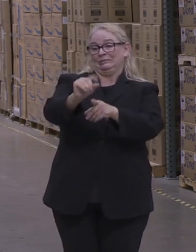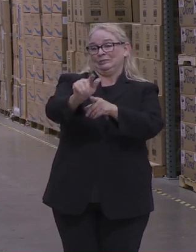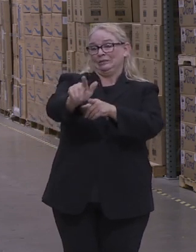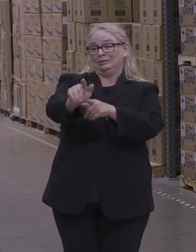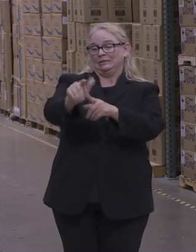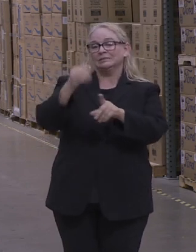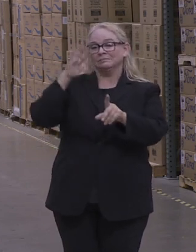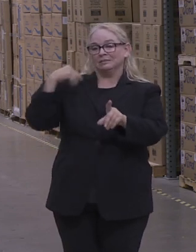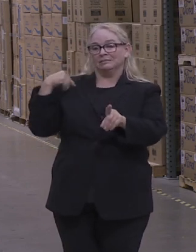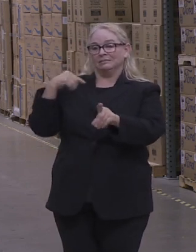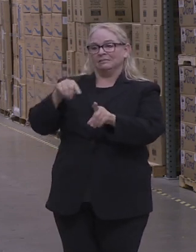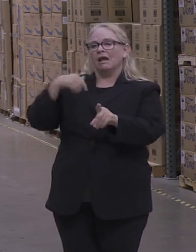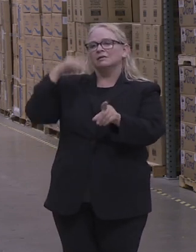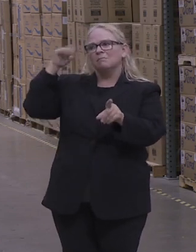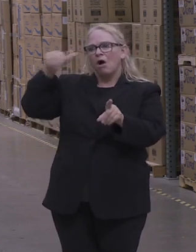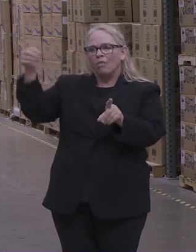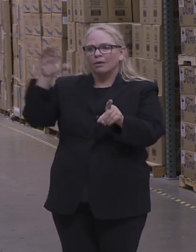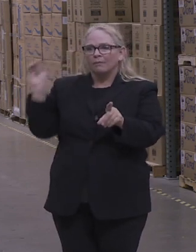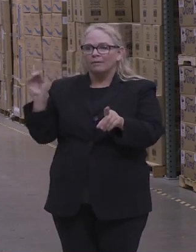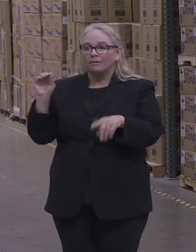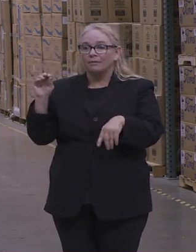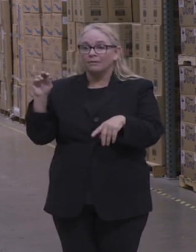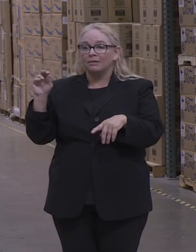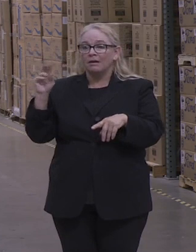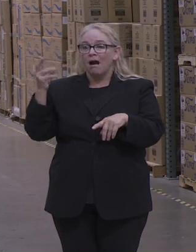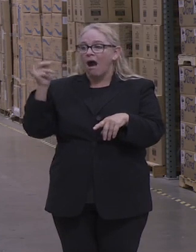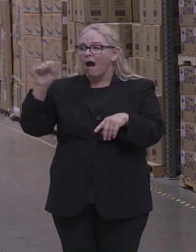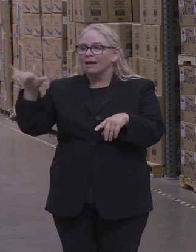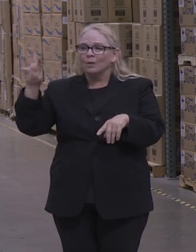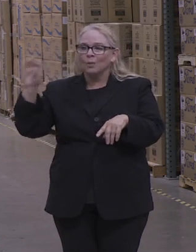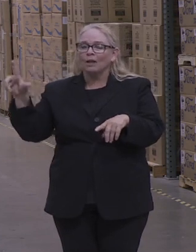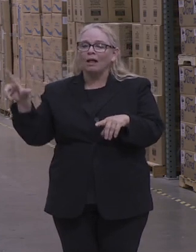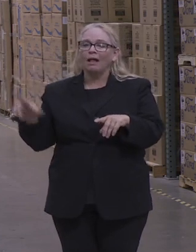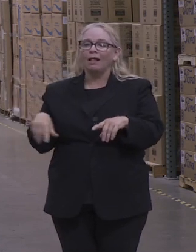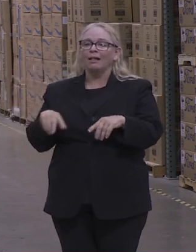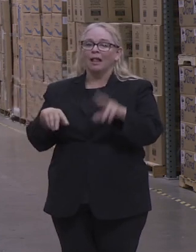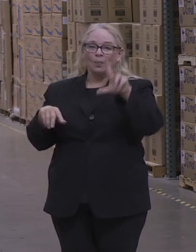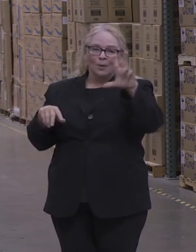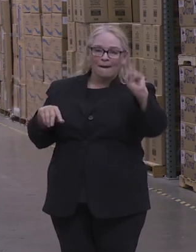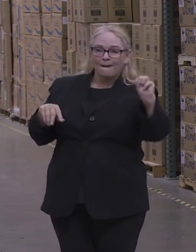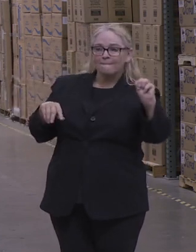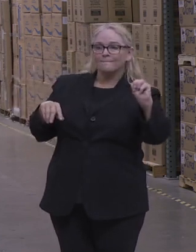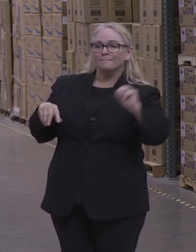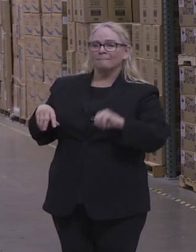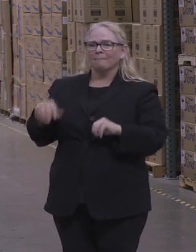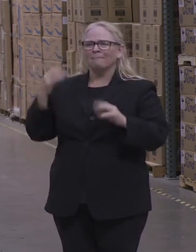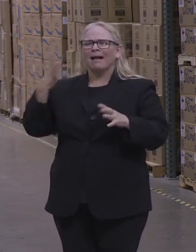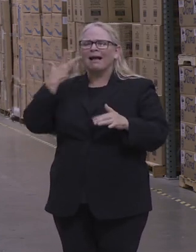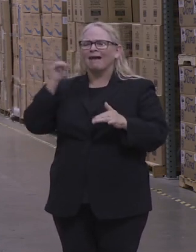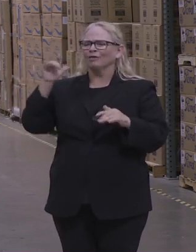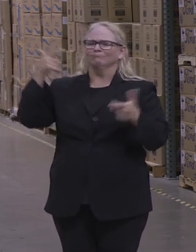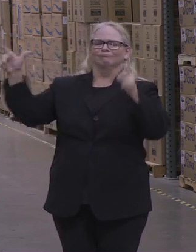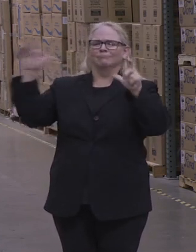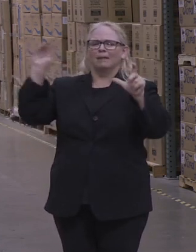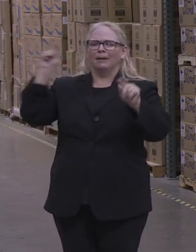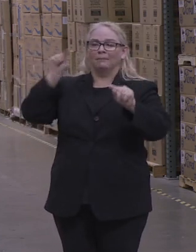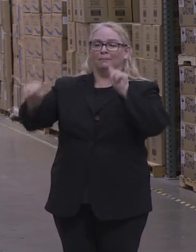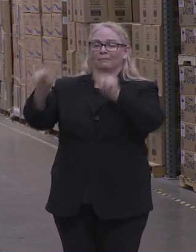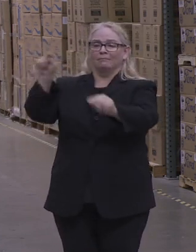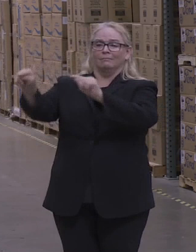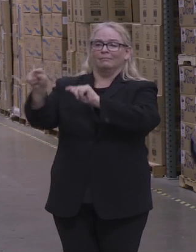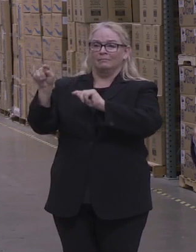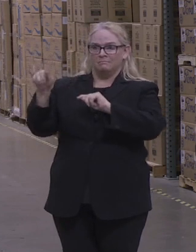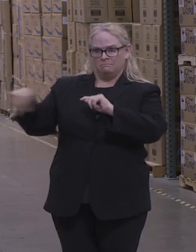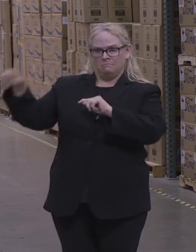Honeywell, with 3M, other companies, including California-based manufacturers, that will be entering into the market that can start